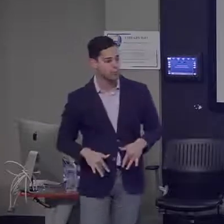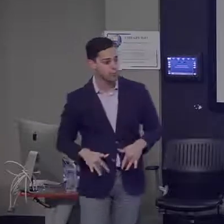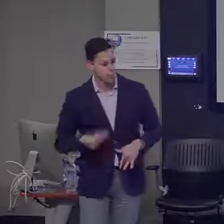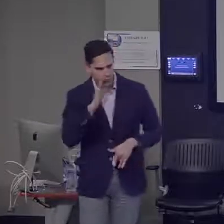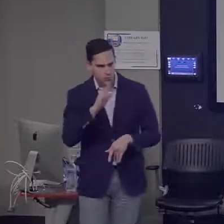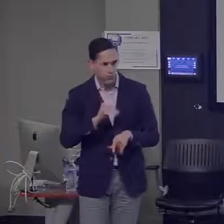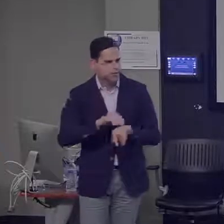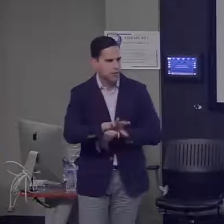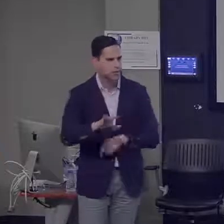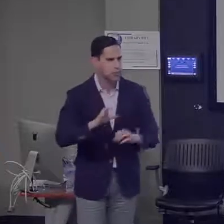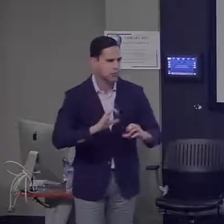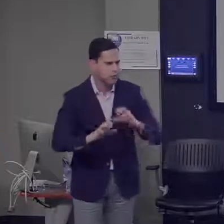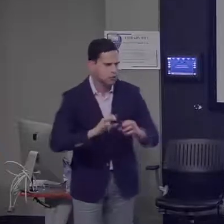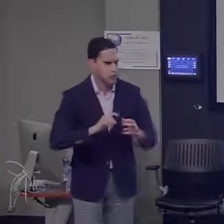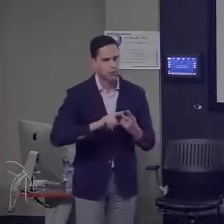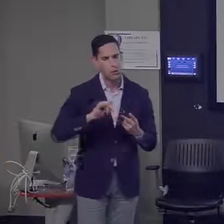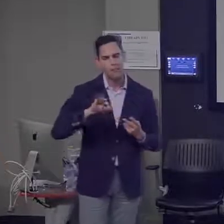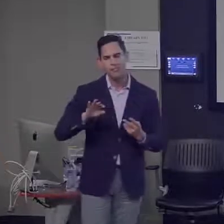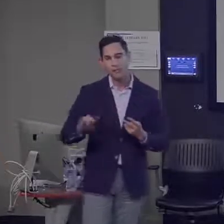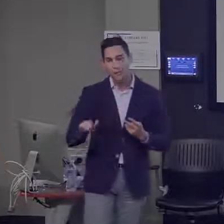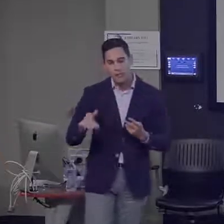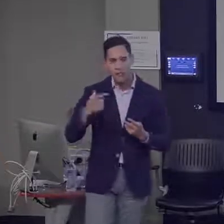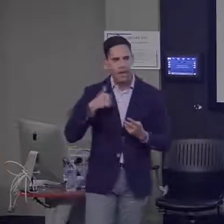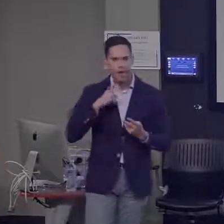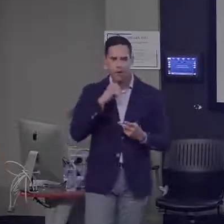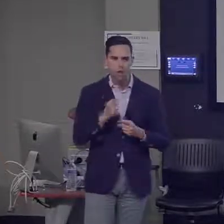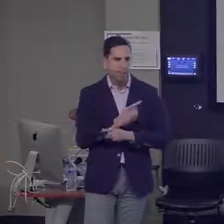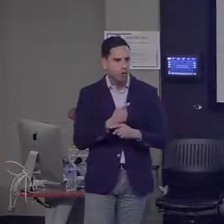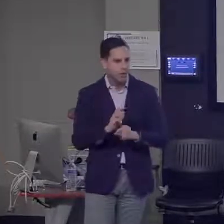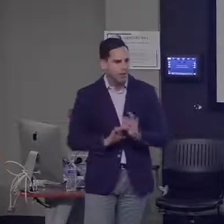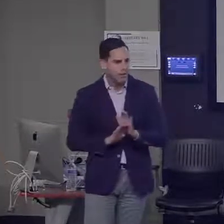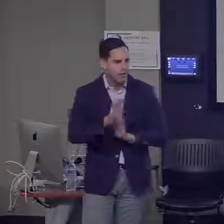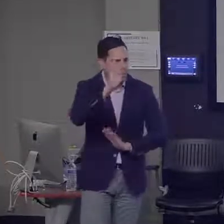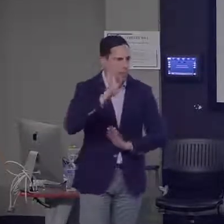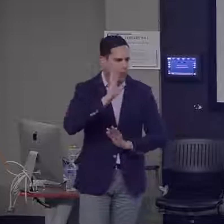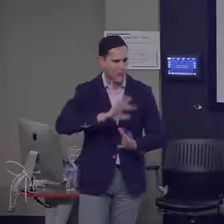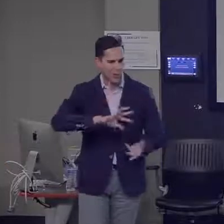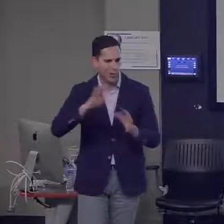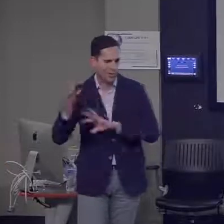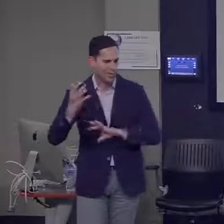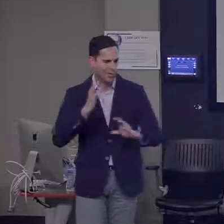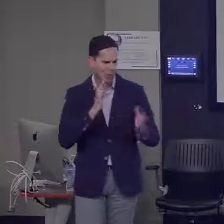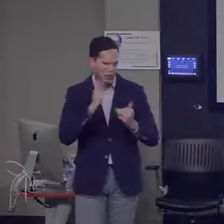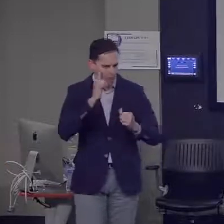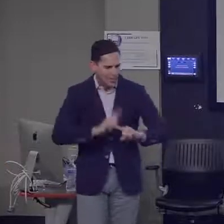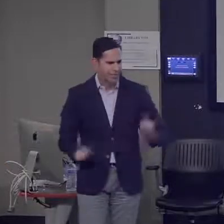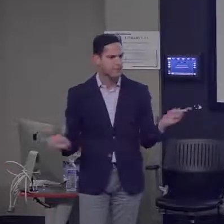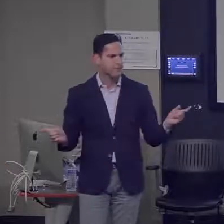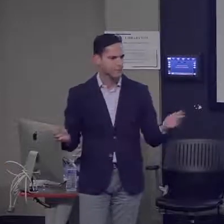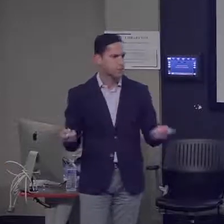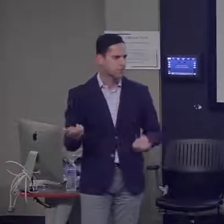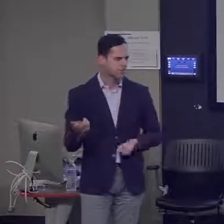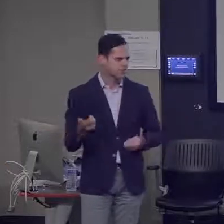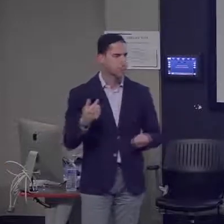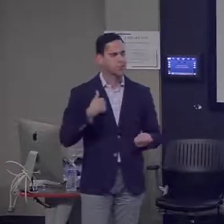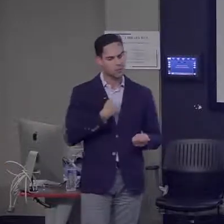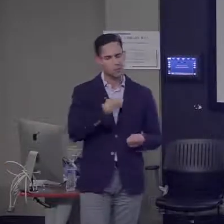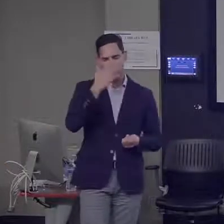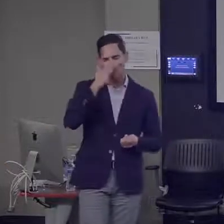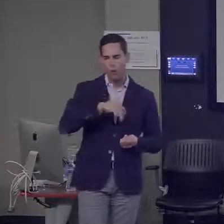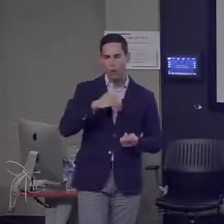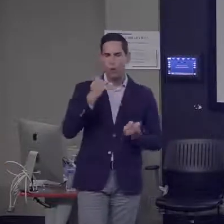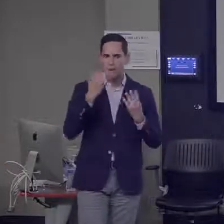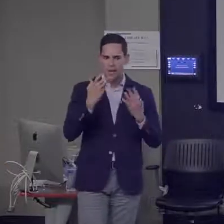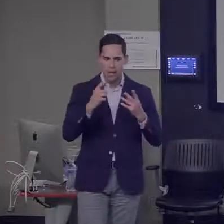have atypical development, that it throws off that interaction. So, I mean, there are a lot of things that